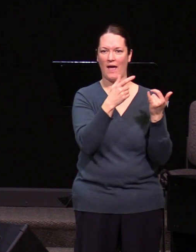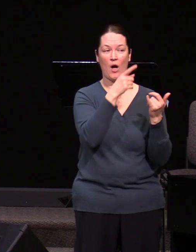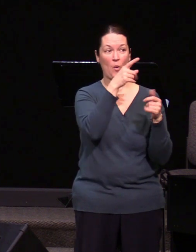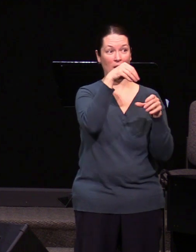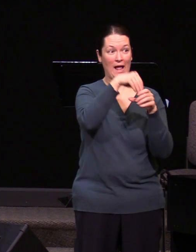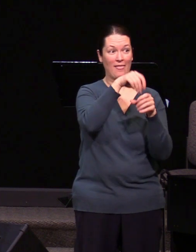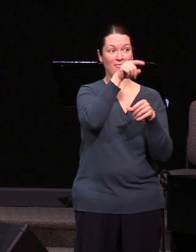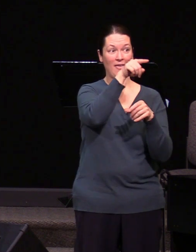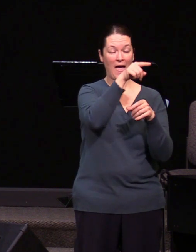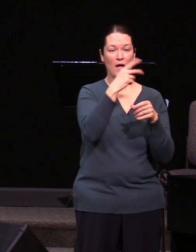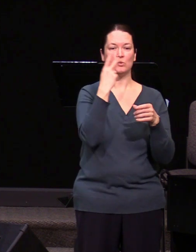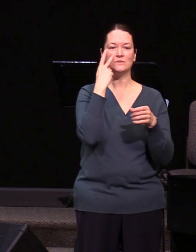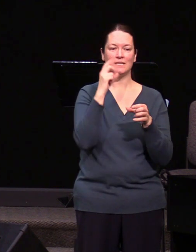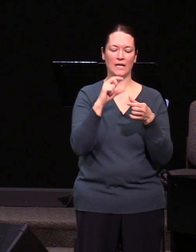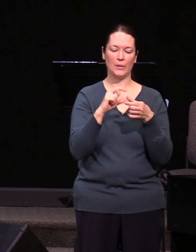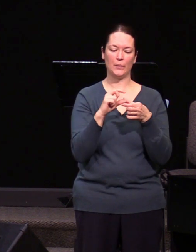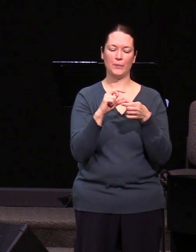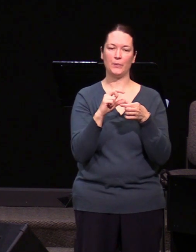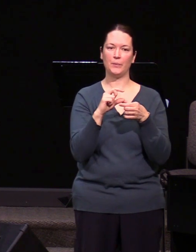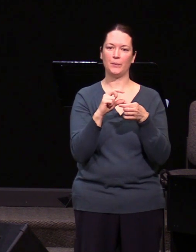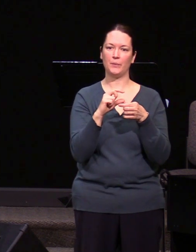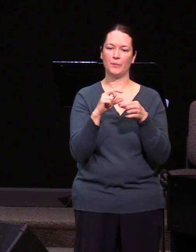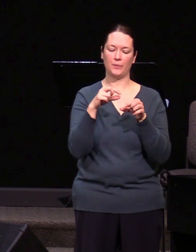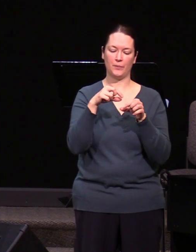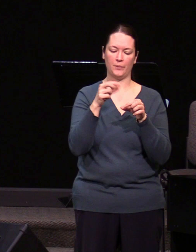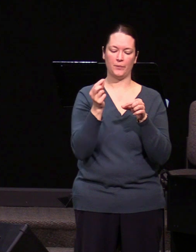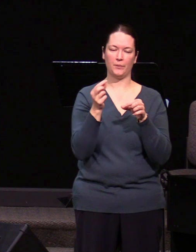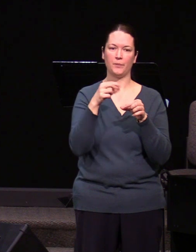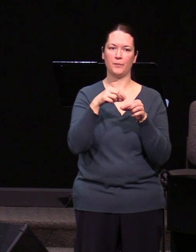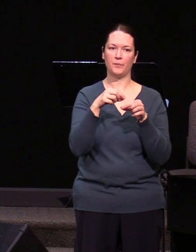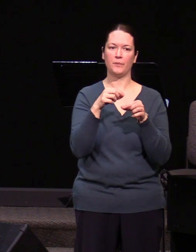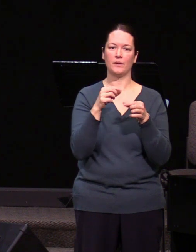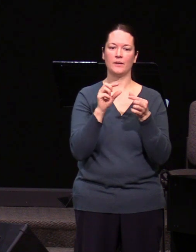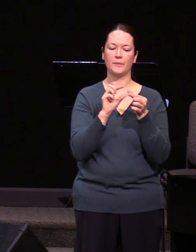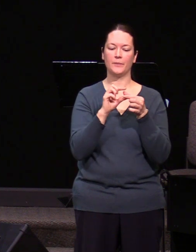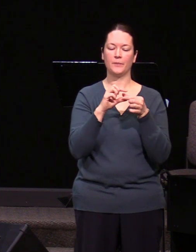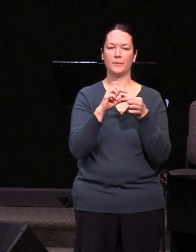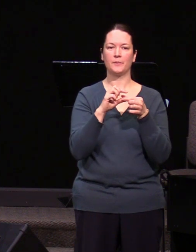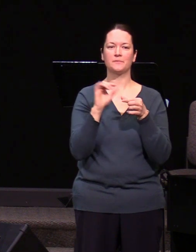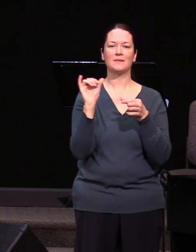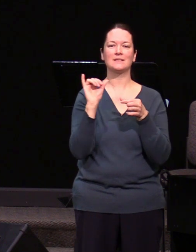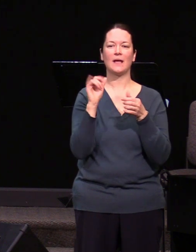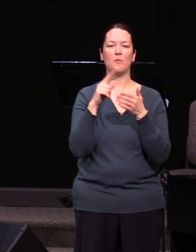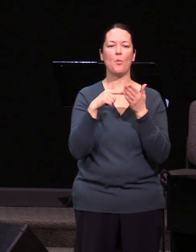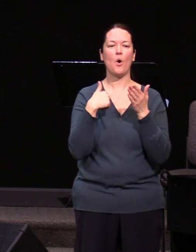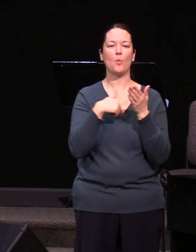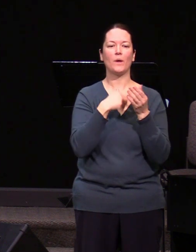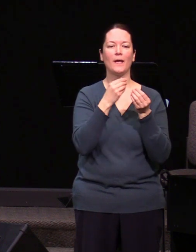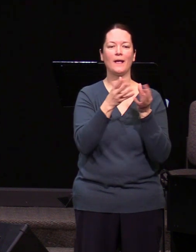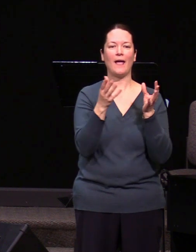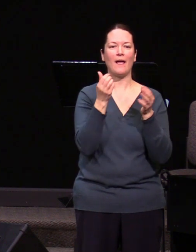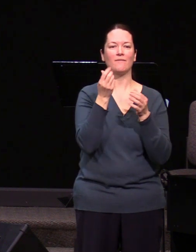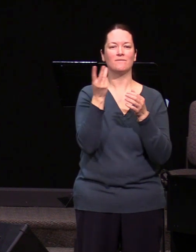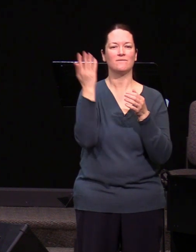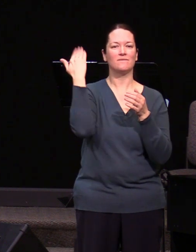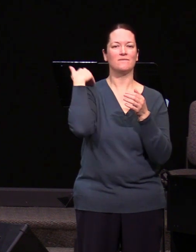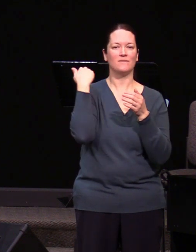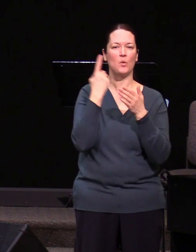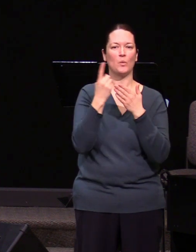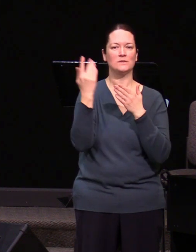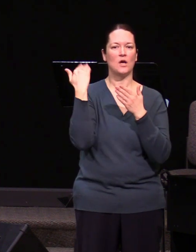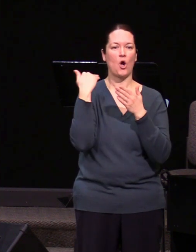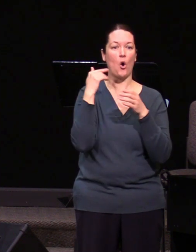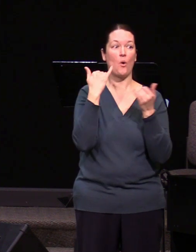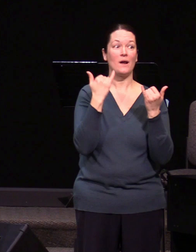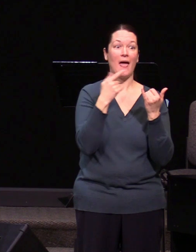And in that, you'll see these little vials, similar to the ones we passed out several weeks ago, but this time they're